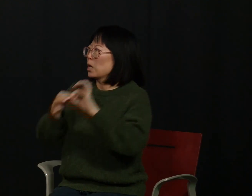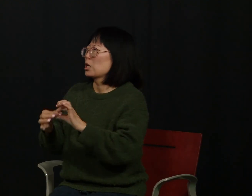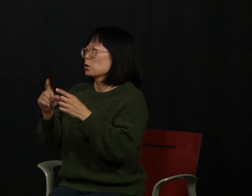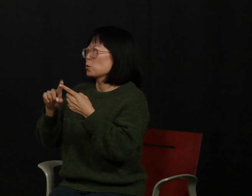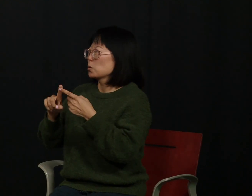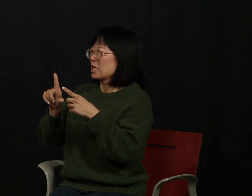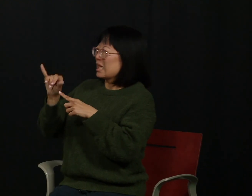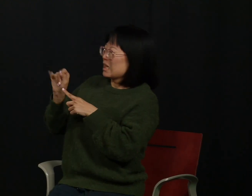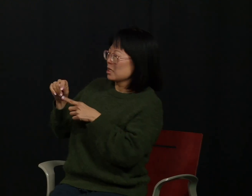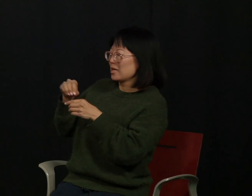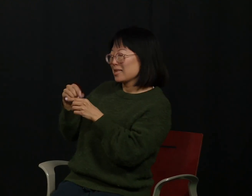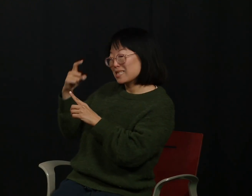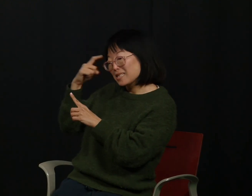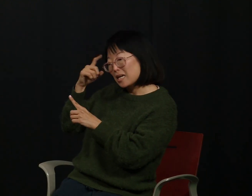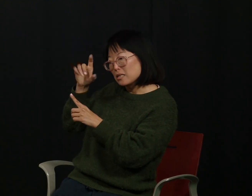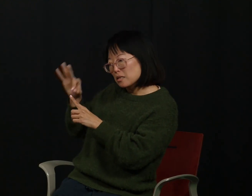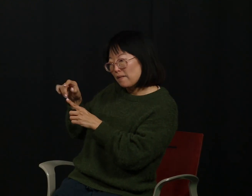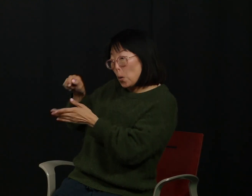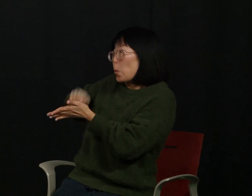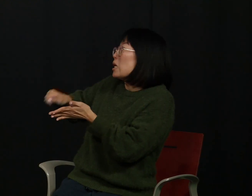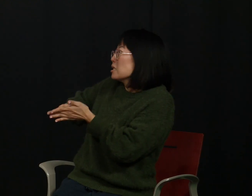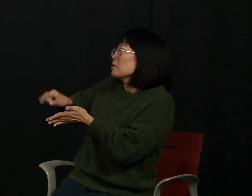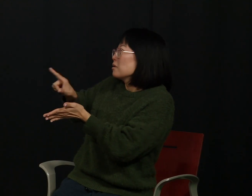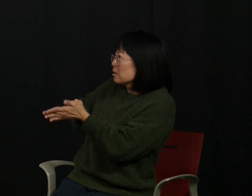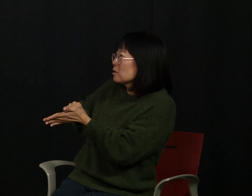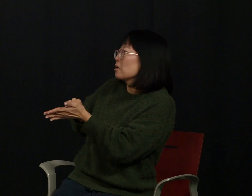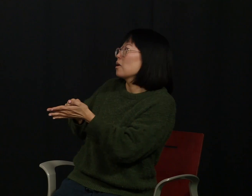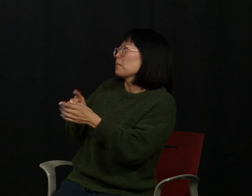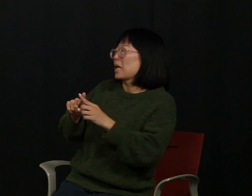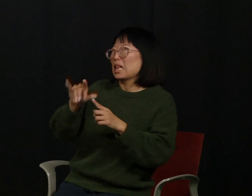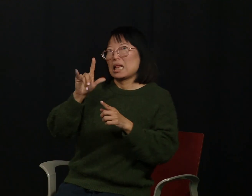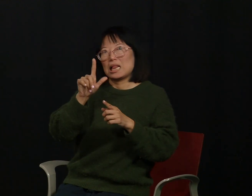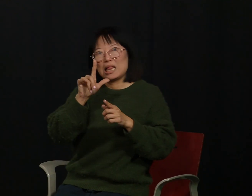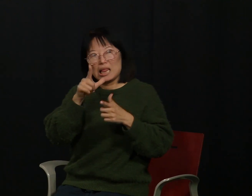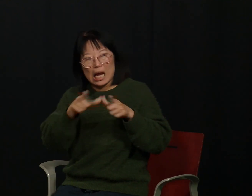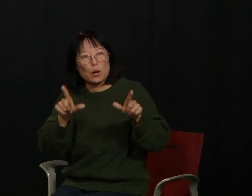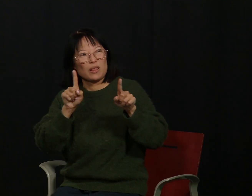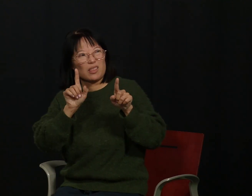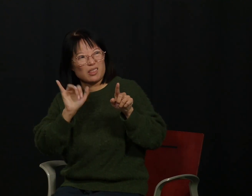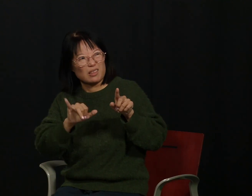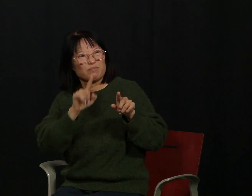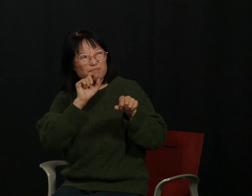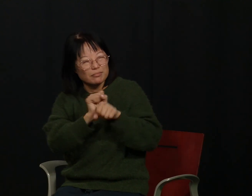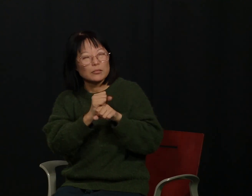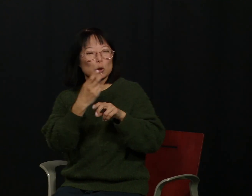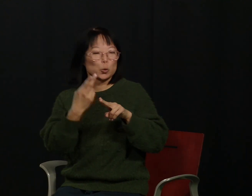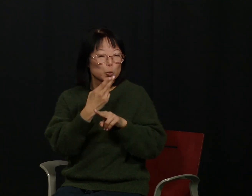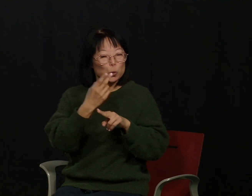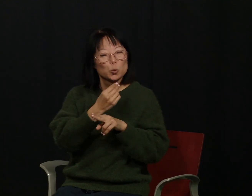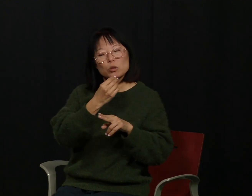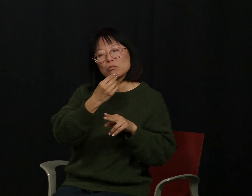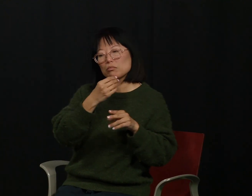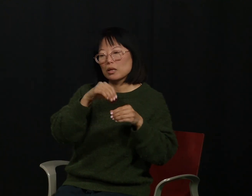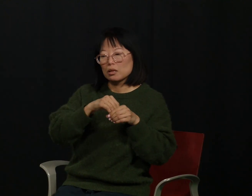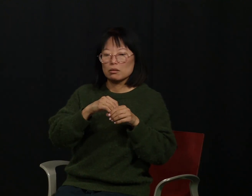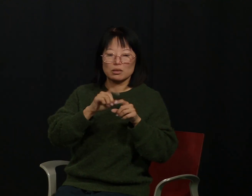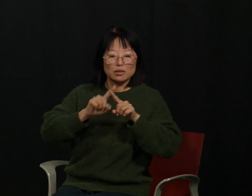not related to literature in the sense of written. So language that is used in